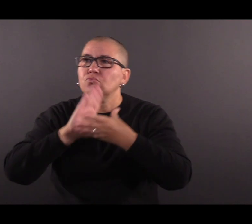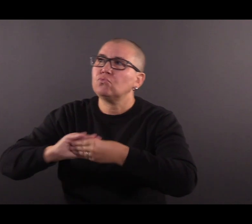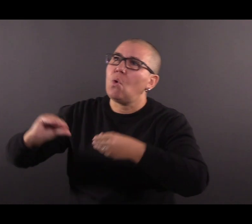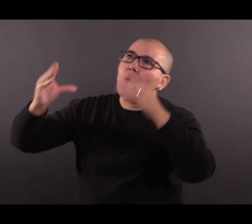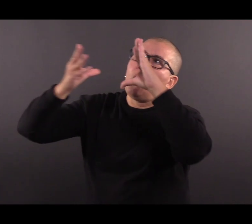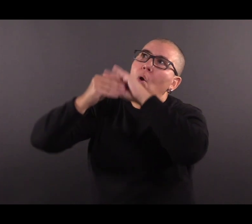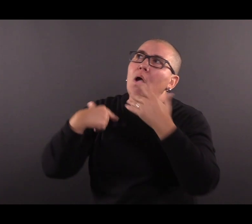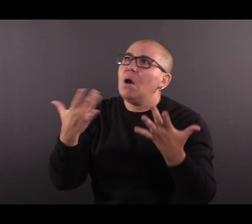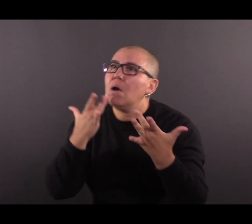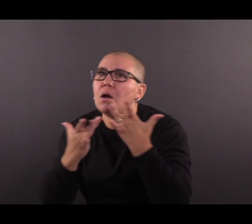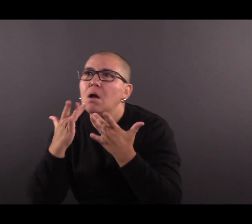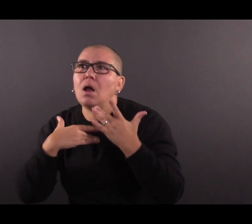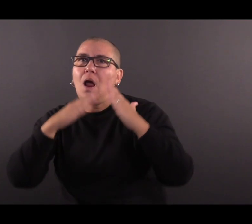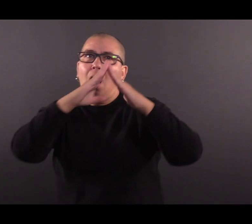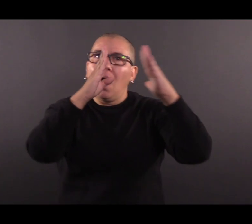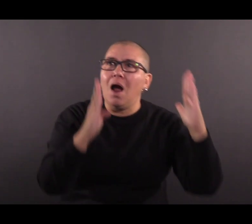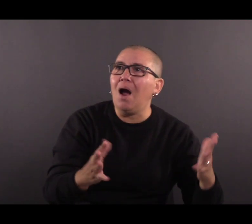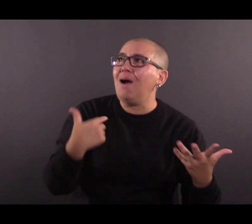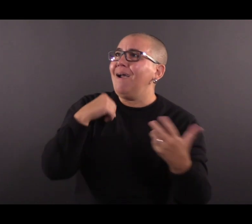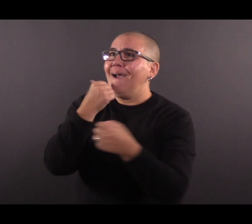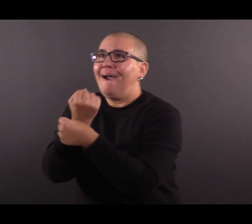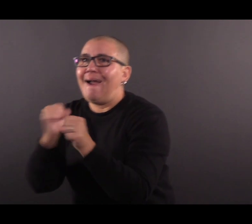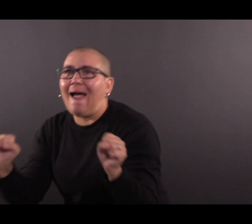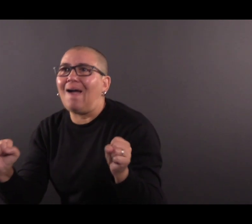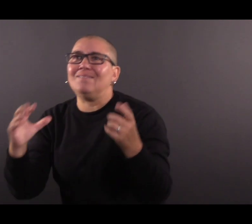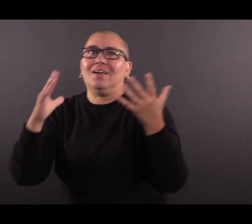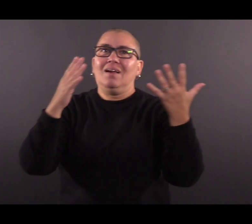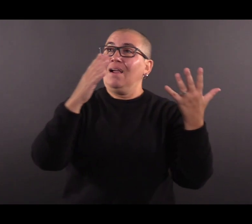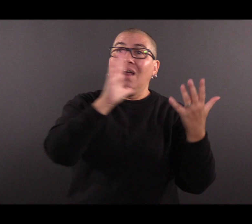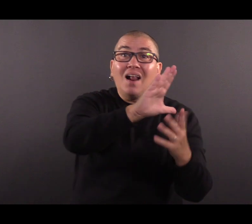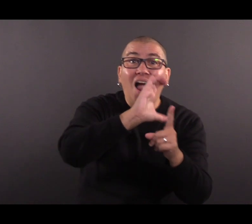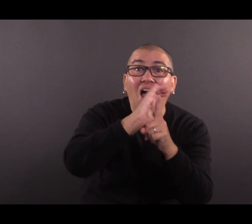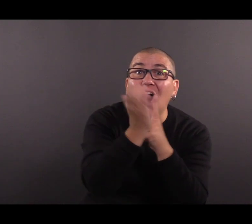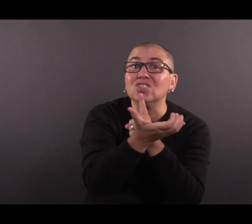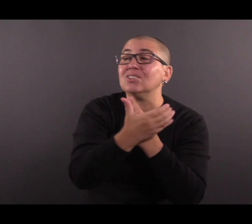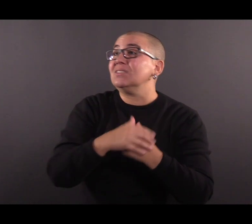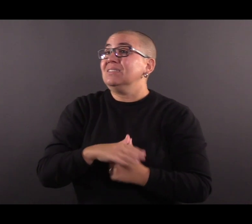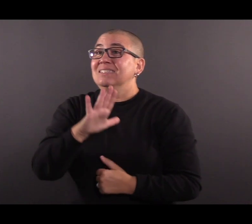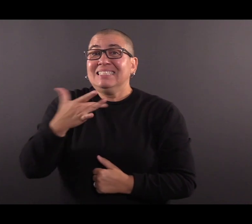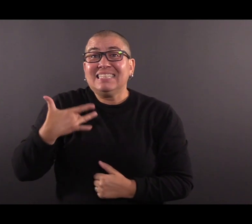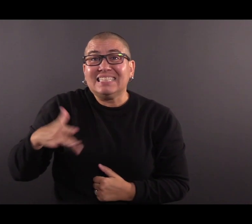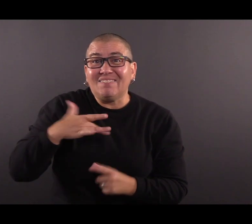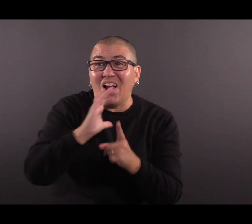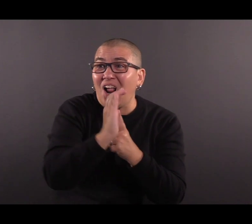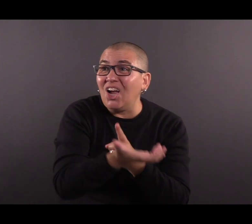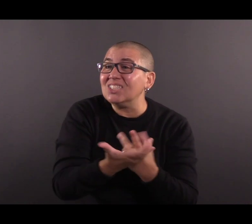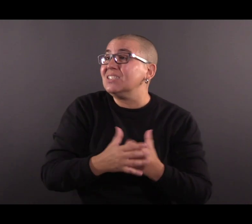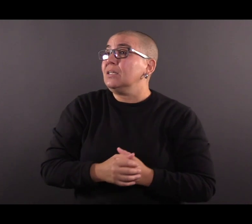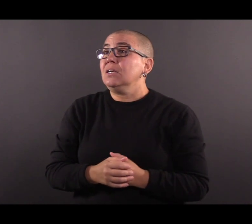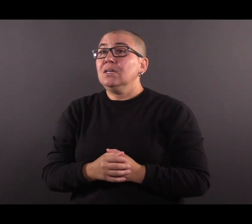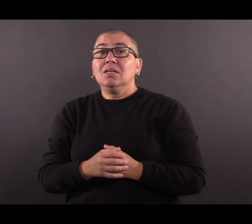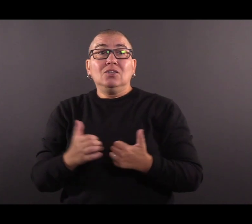in Minnesota, particularly housing that is trauma-informed, survivor-centered, and